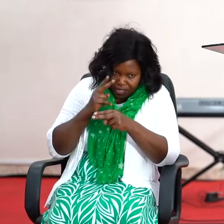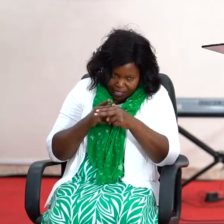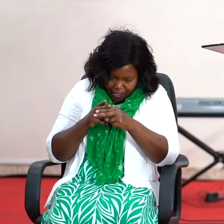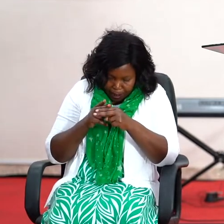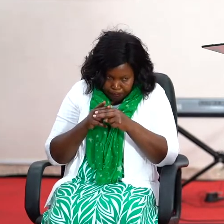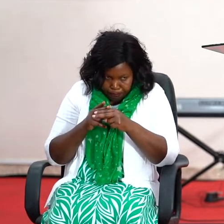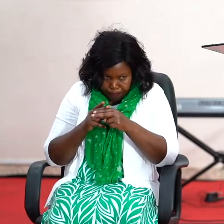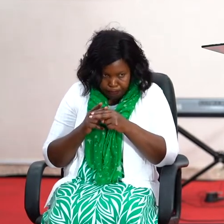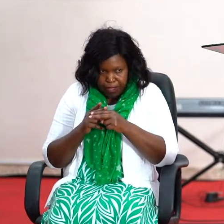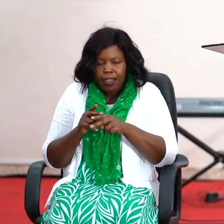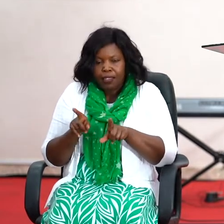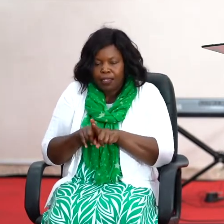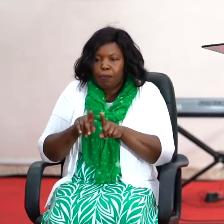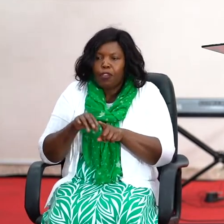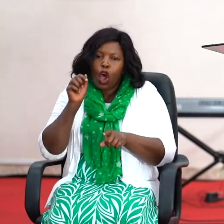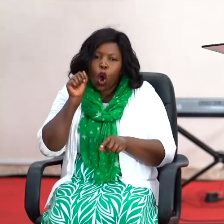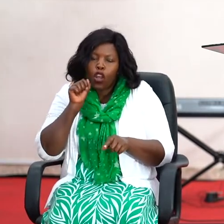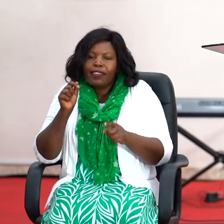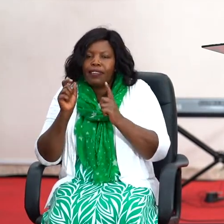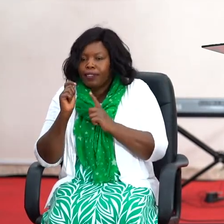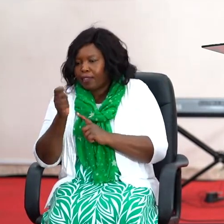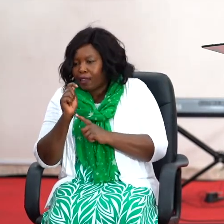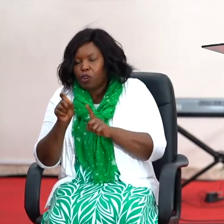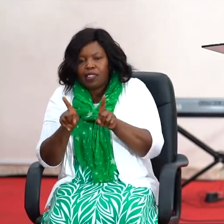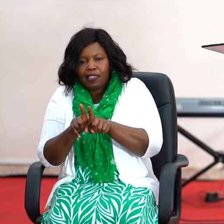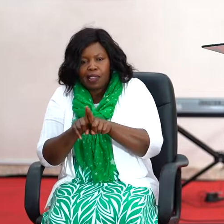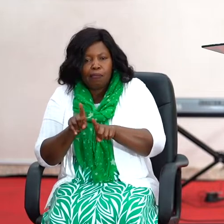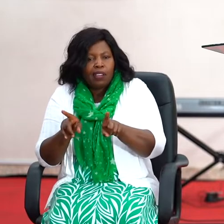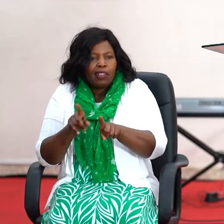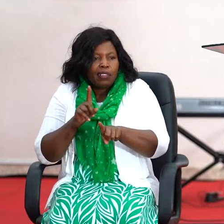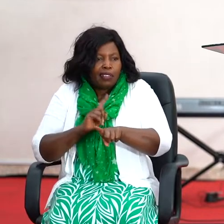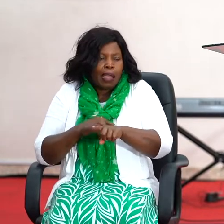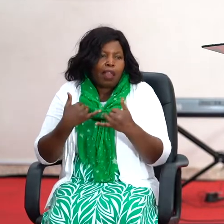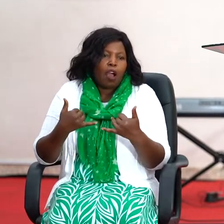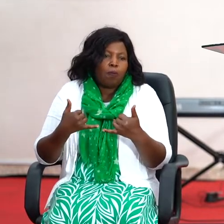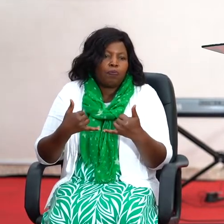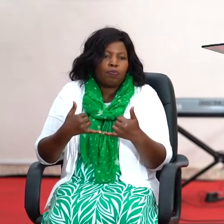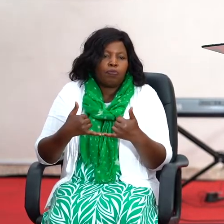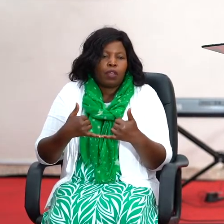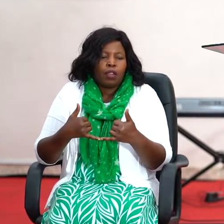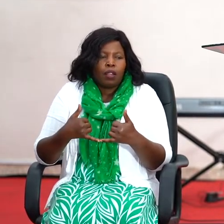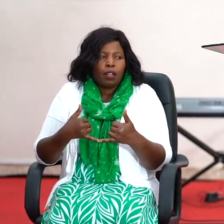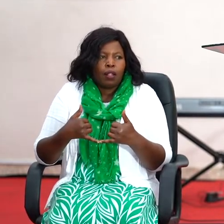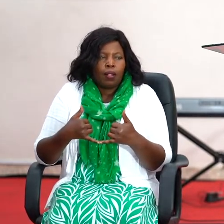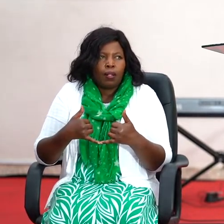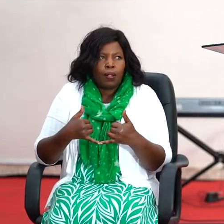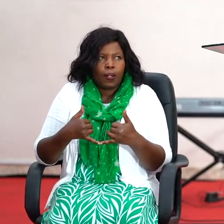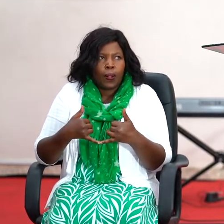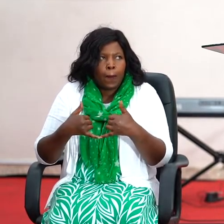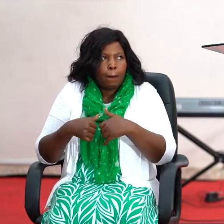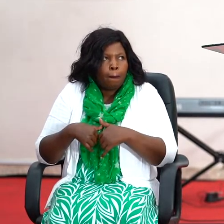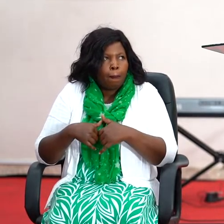During the Old Testament time, just like in our times, the Lord